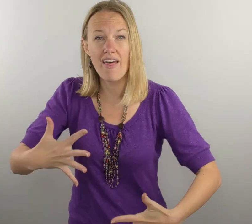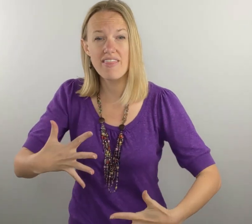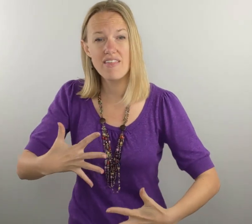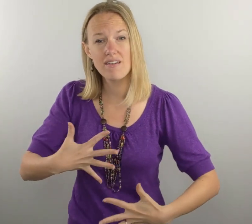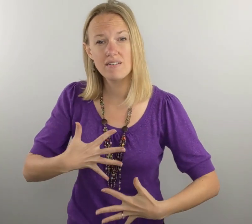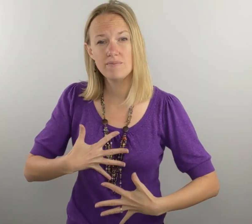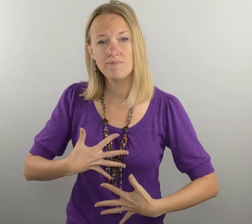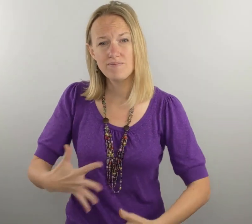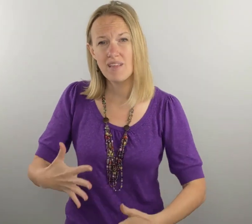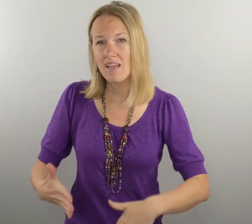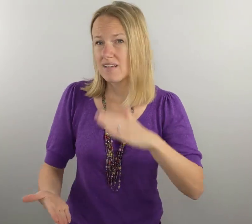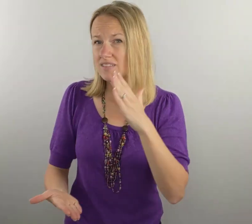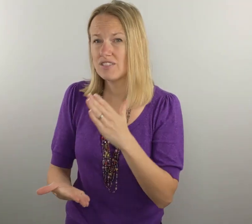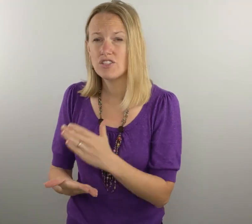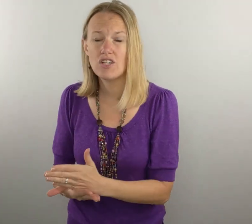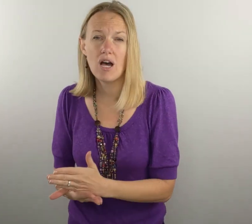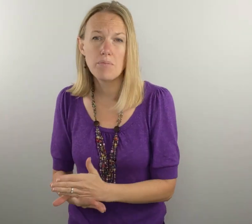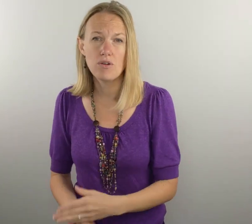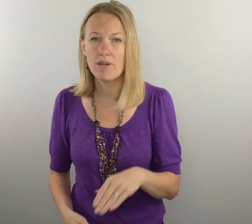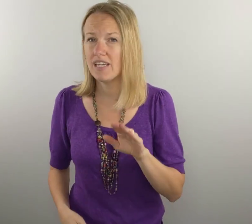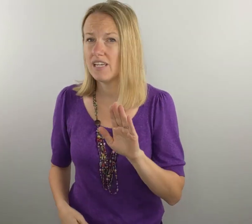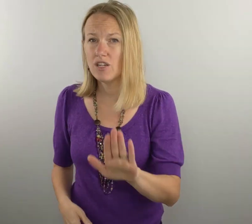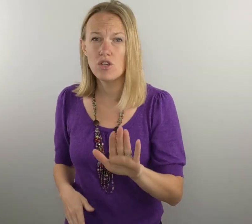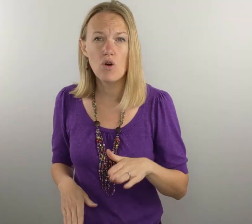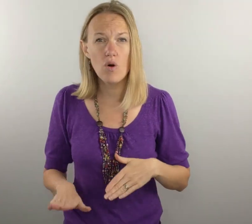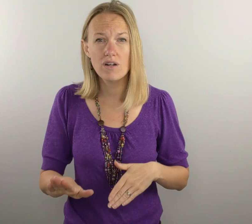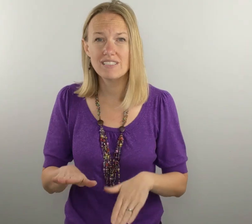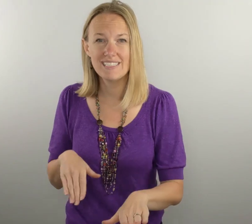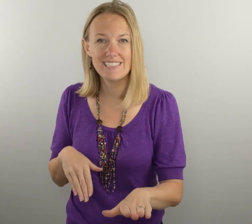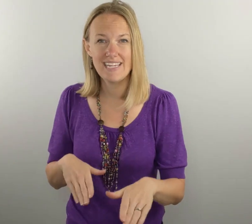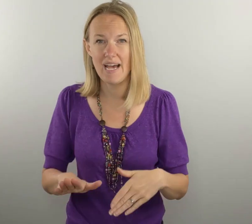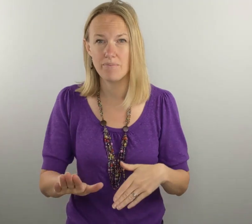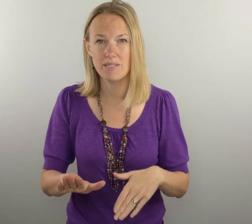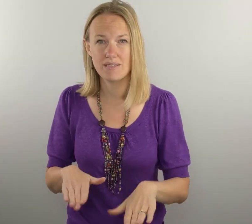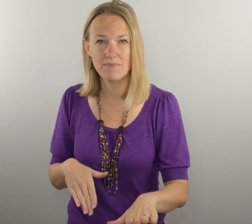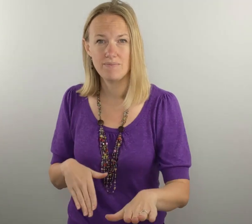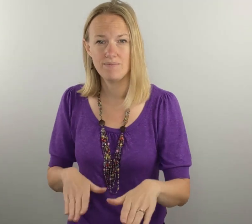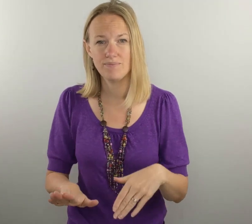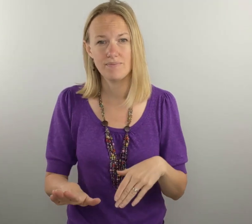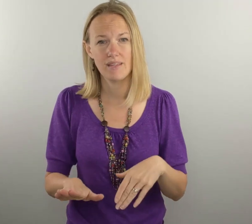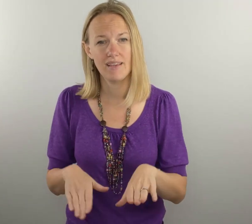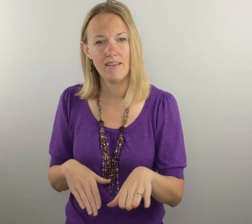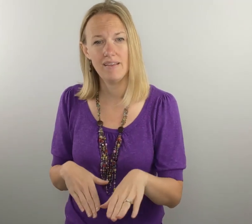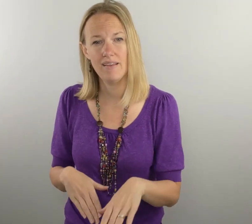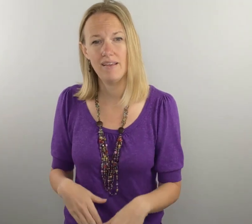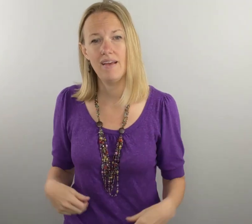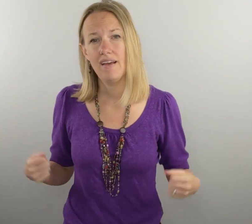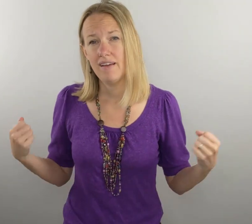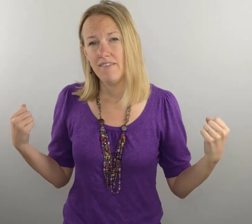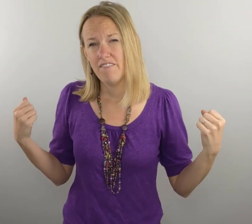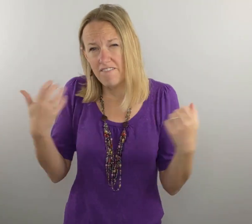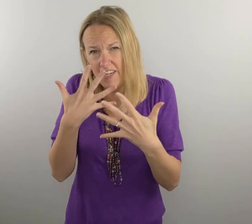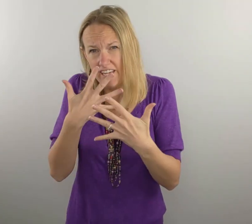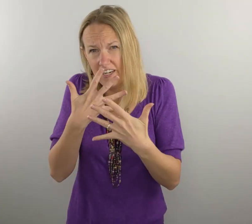breath, stop you in your steps. Okay?